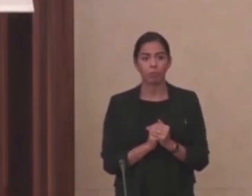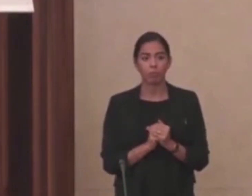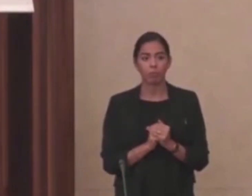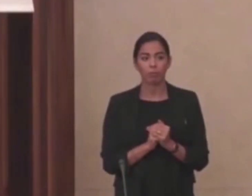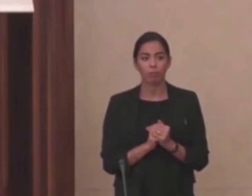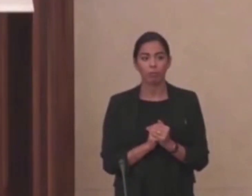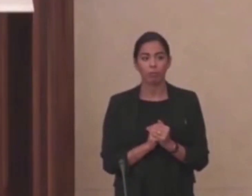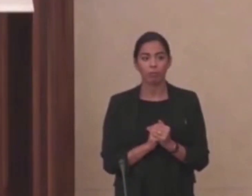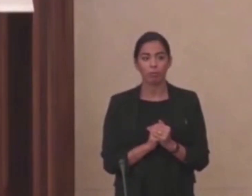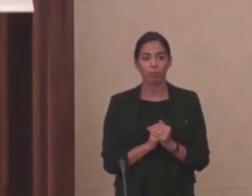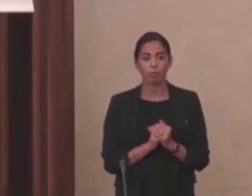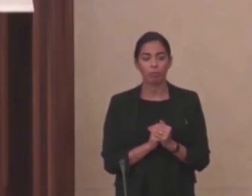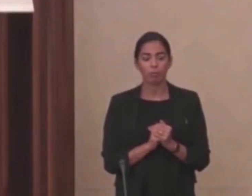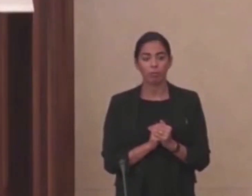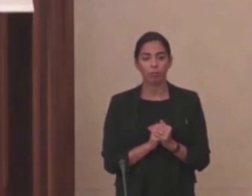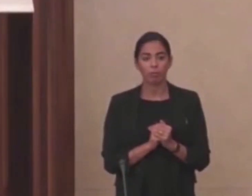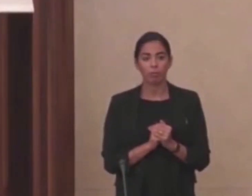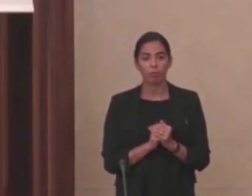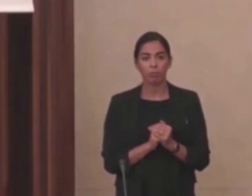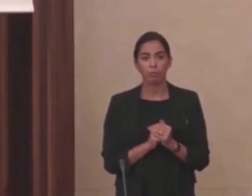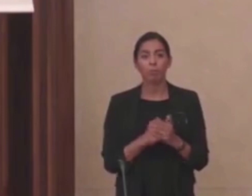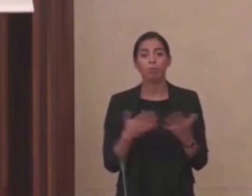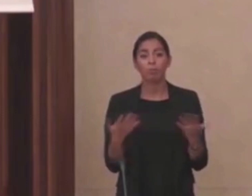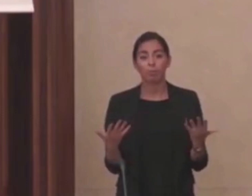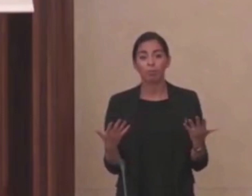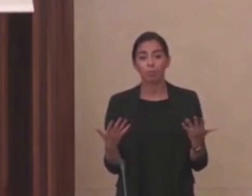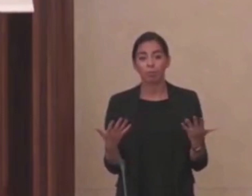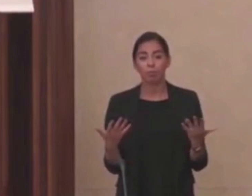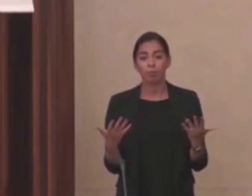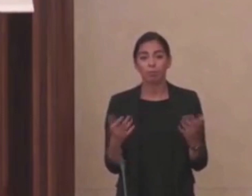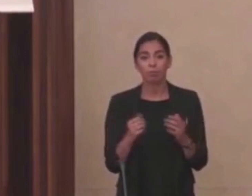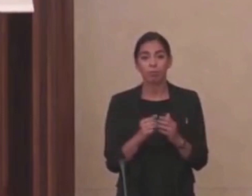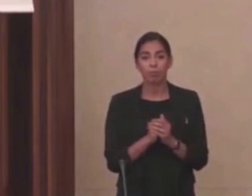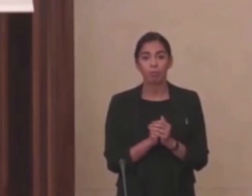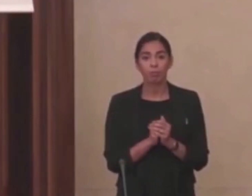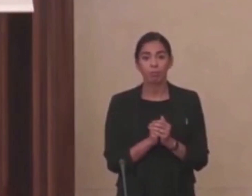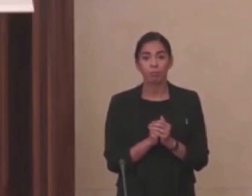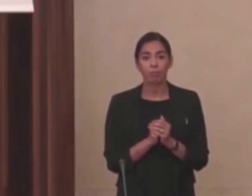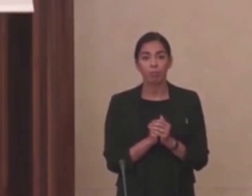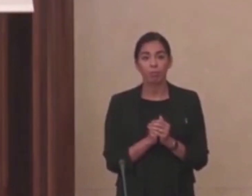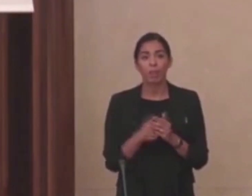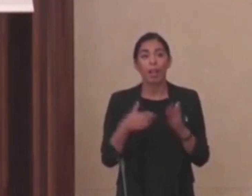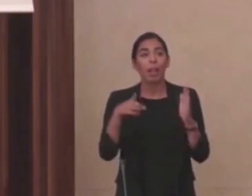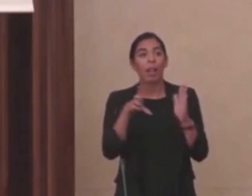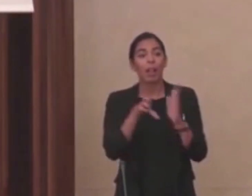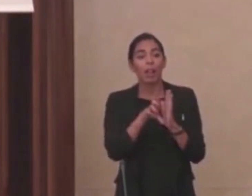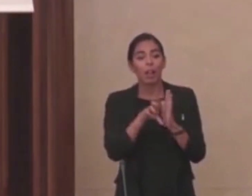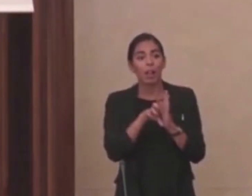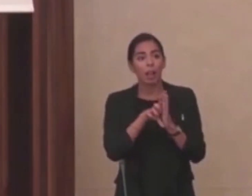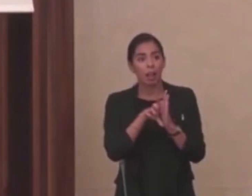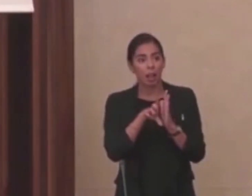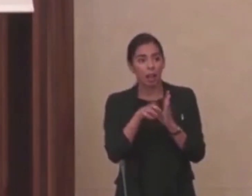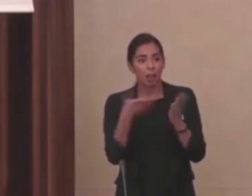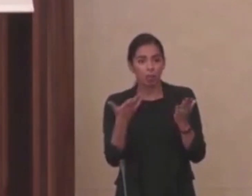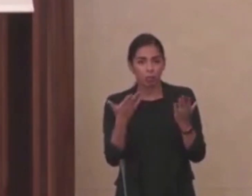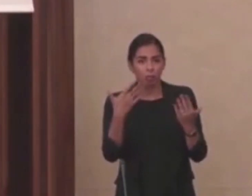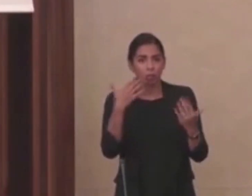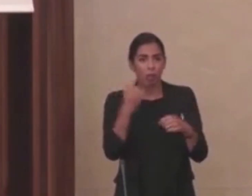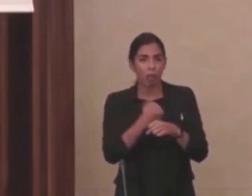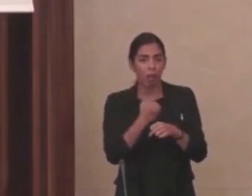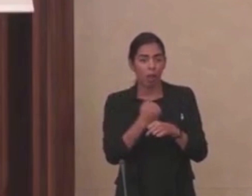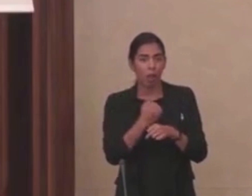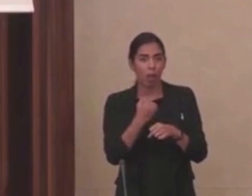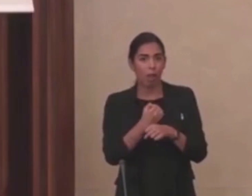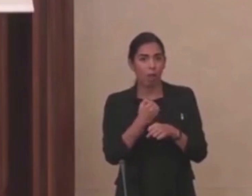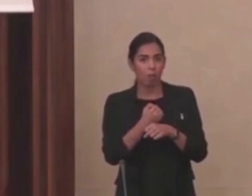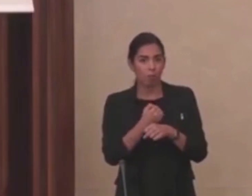trying to il give an lavoro answer. di un decisore politico, che è quello che abbiamo So voluto the spiegare job noi, of è a stato di political accompagnare officer questi